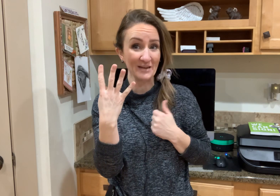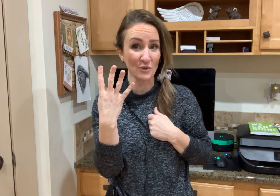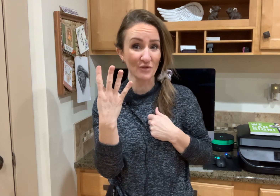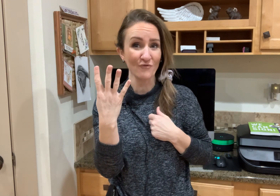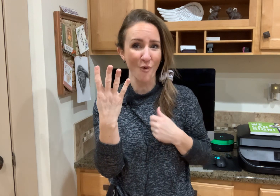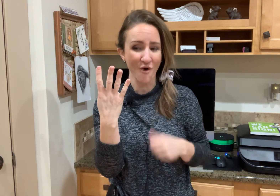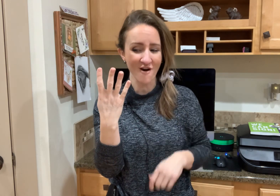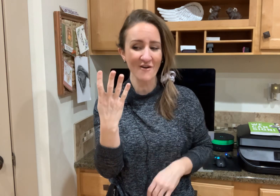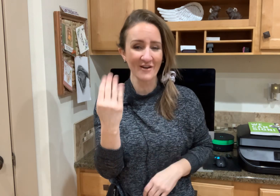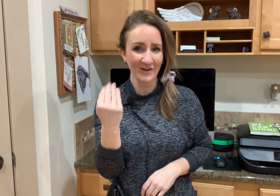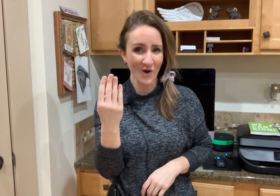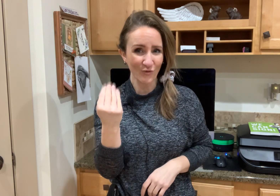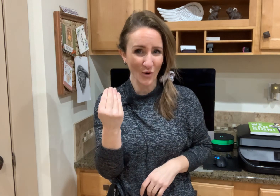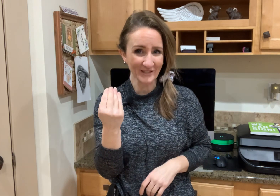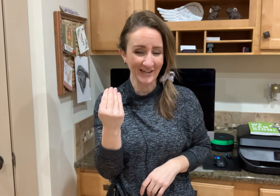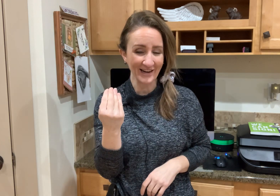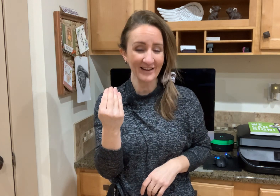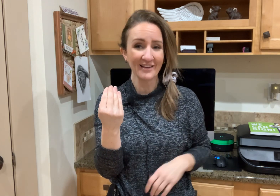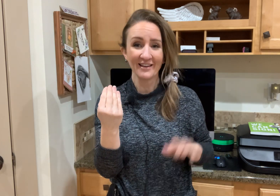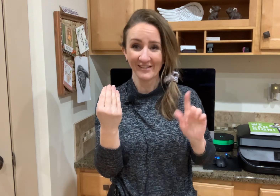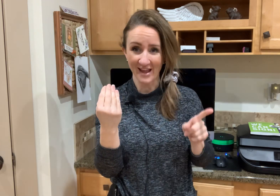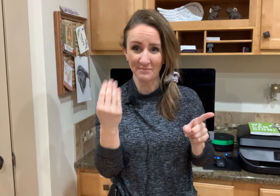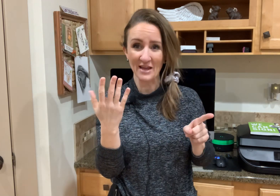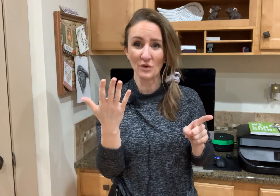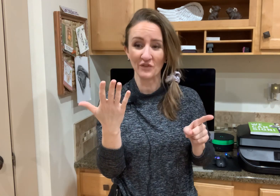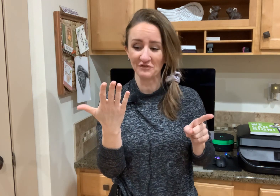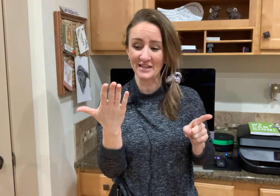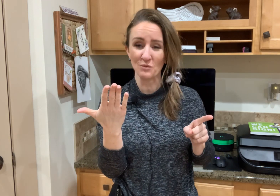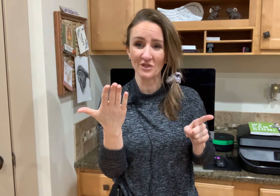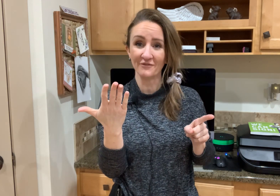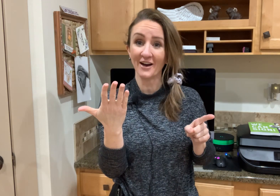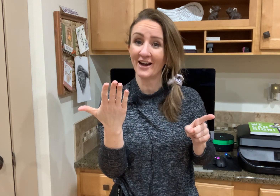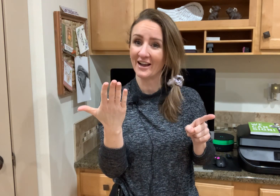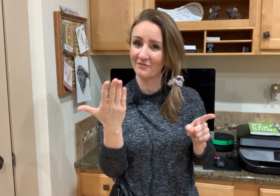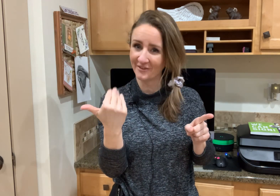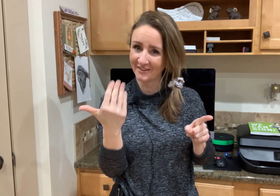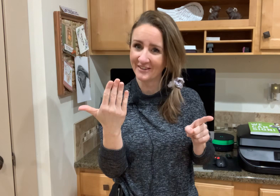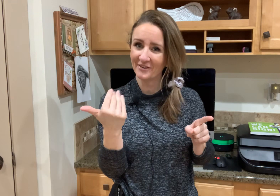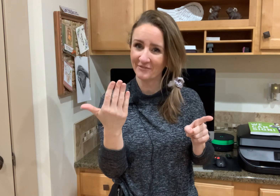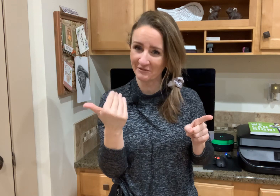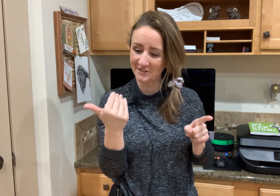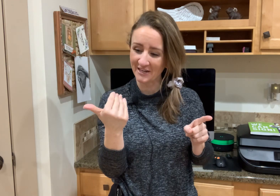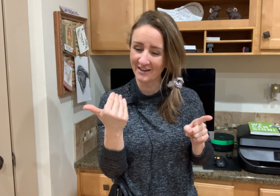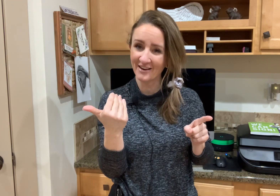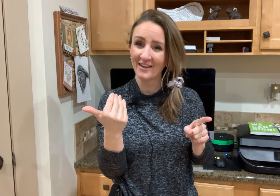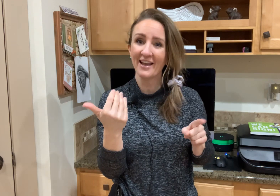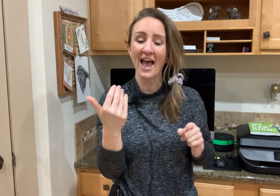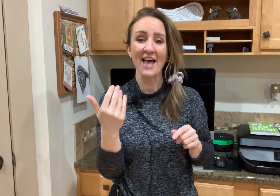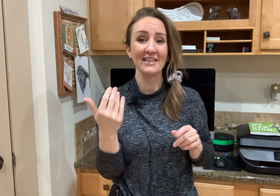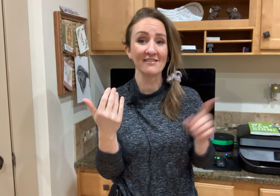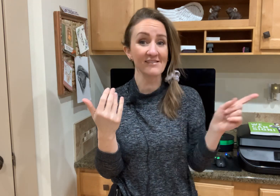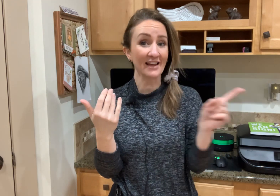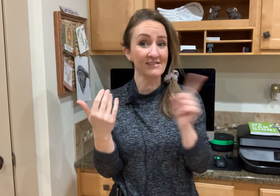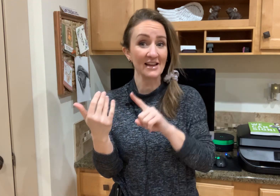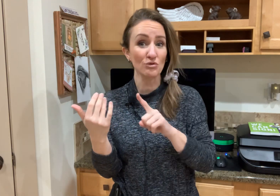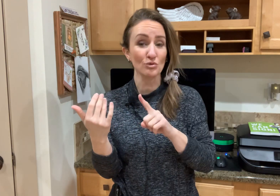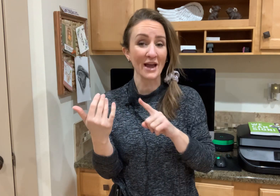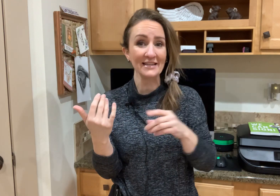the 4. 14. Same thing with 15 with the 5. 15. And then 16 through 19,